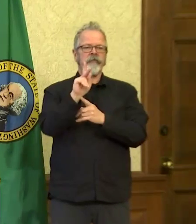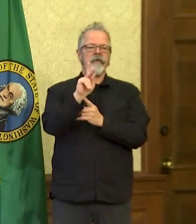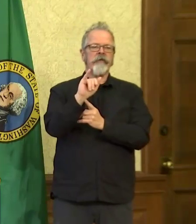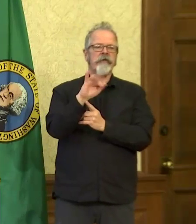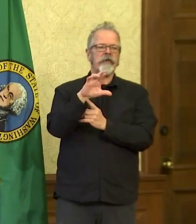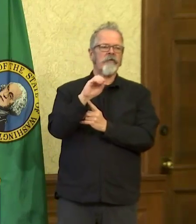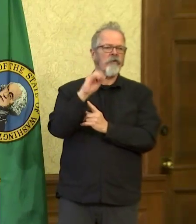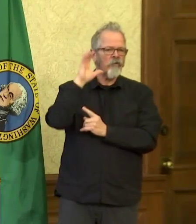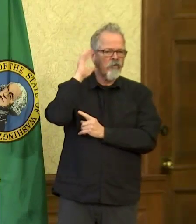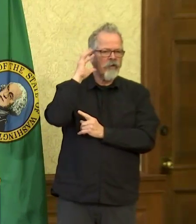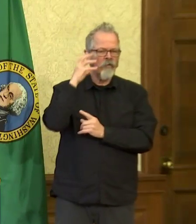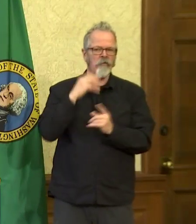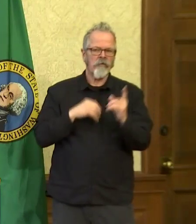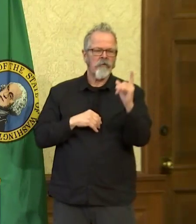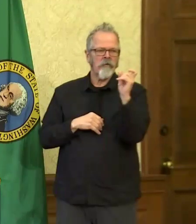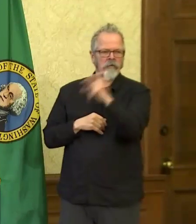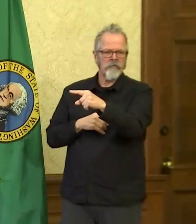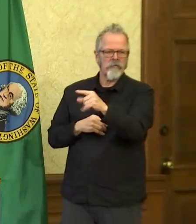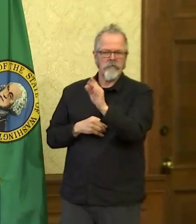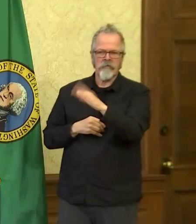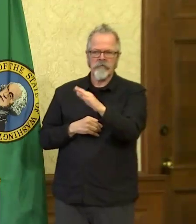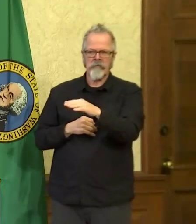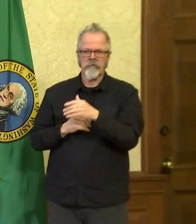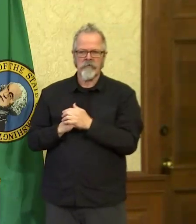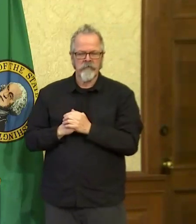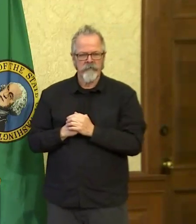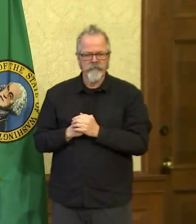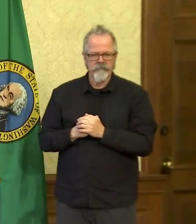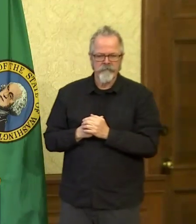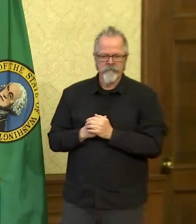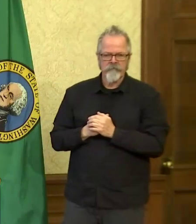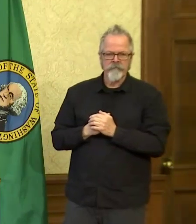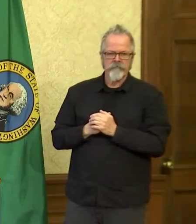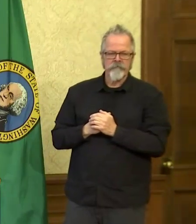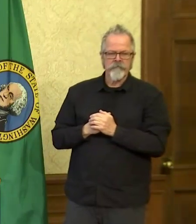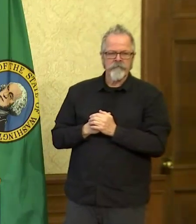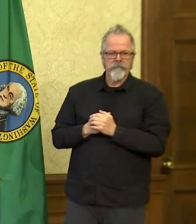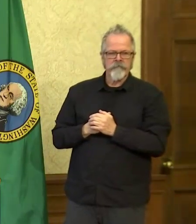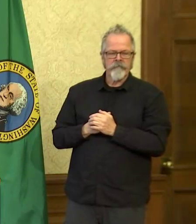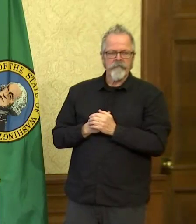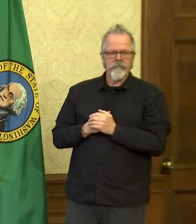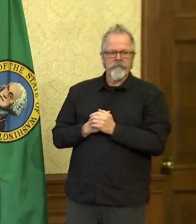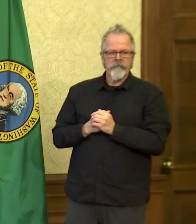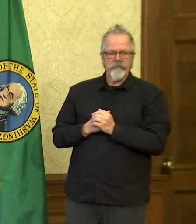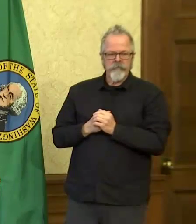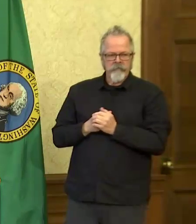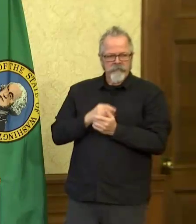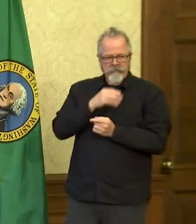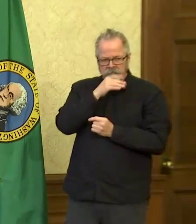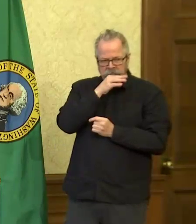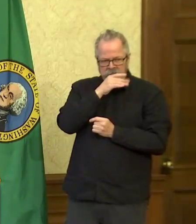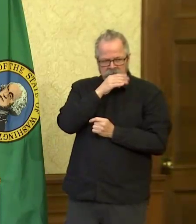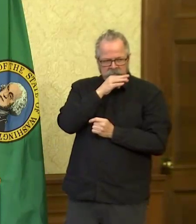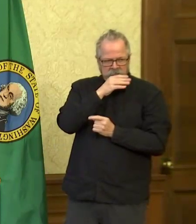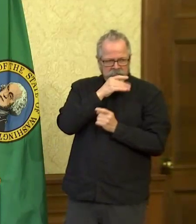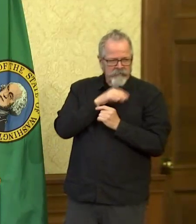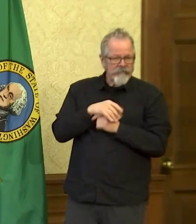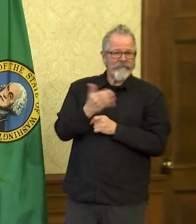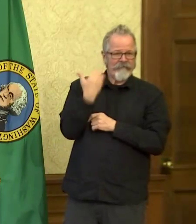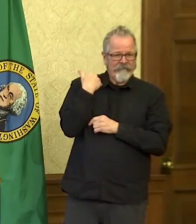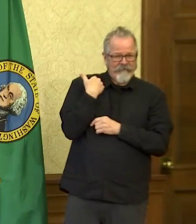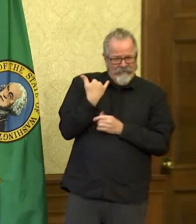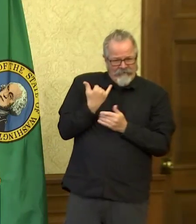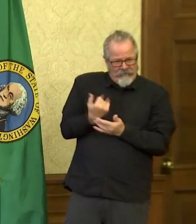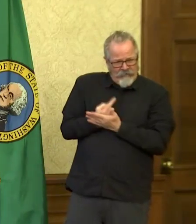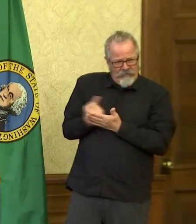week that you were concerned possibly lifting some restrictions on outdoor activities and perhaps allowing some elective medical procedures after seeing